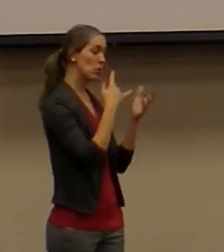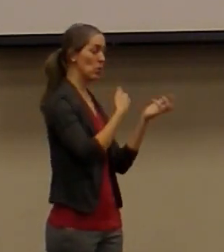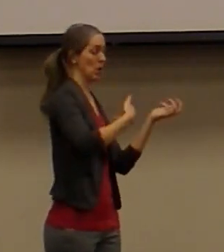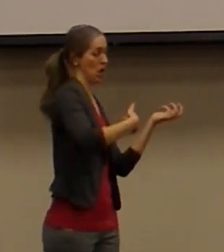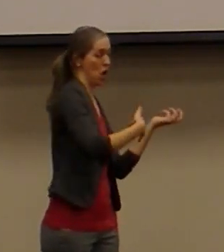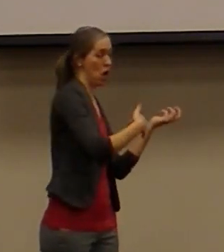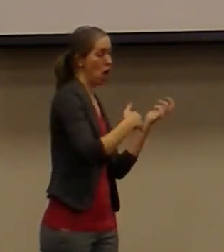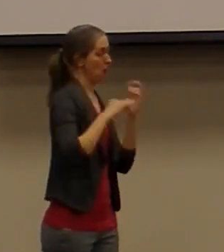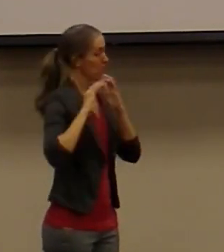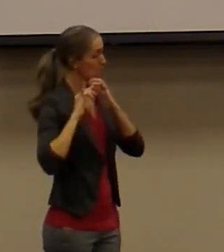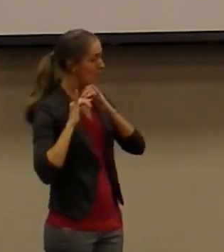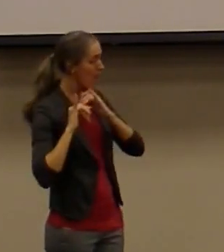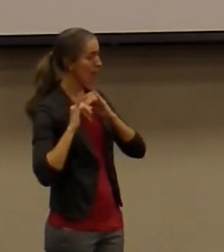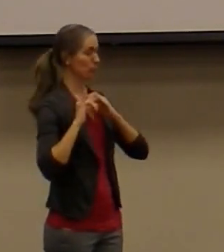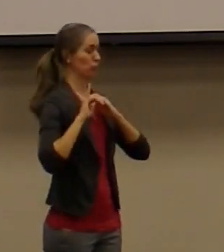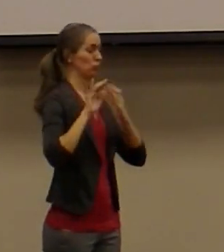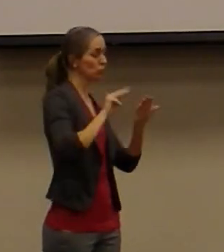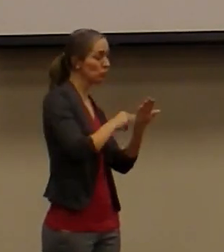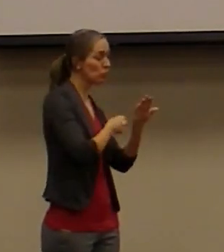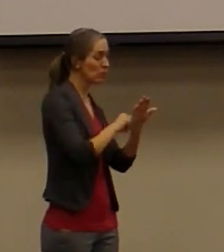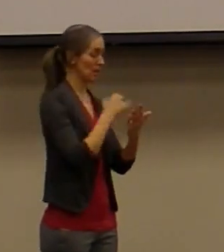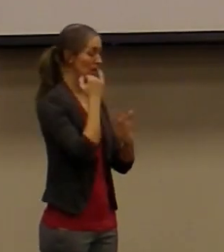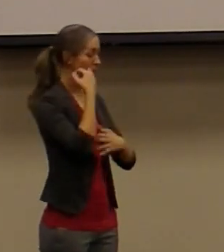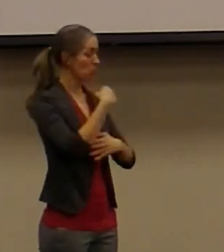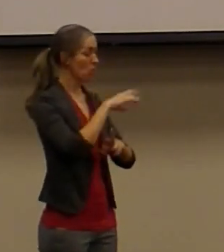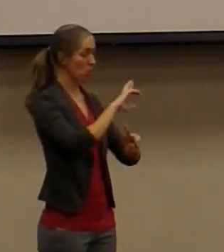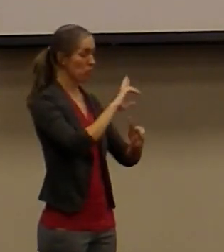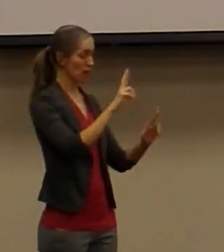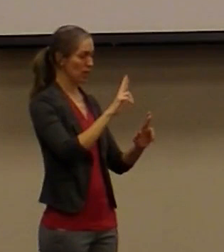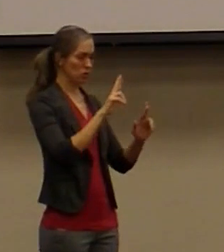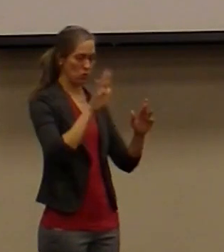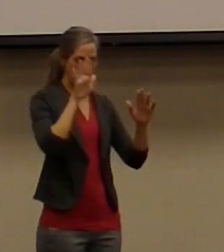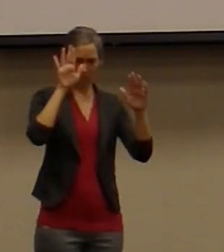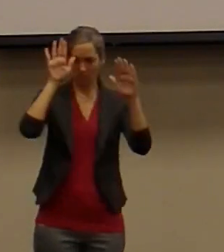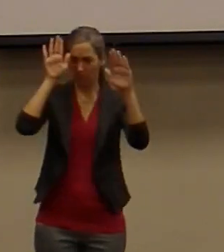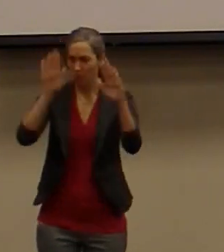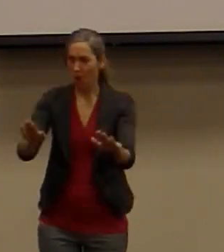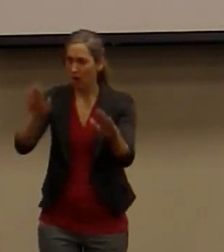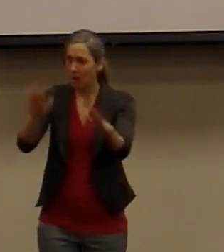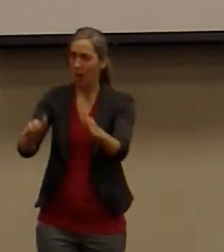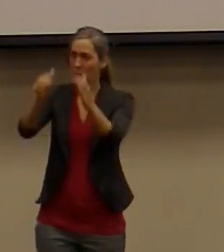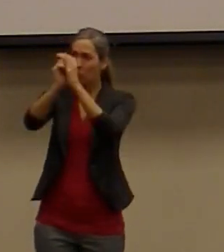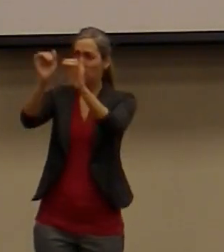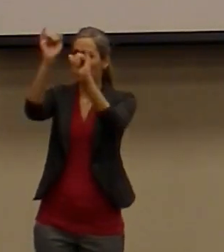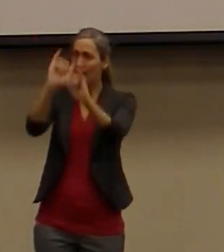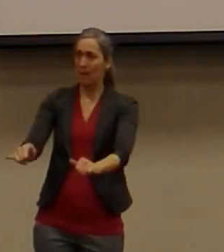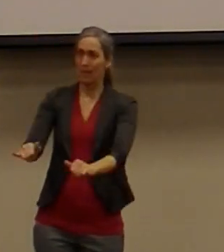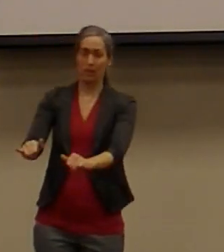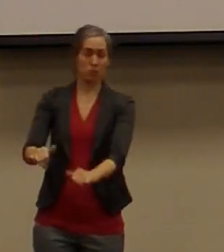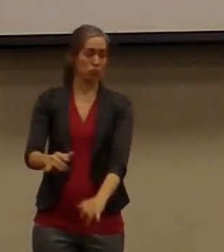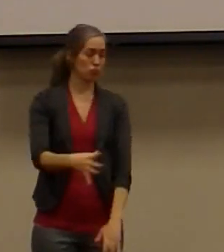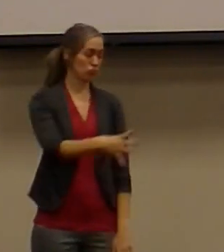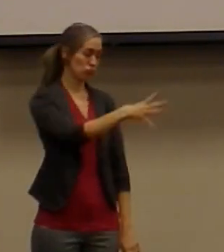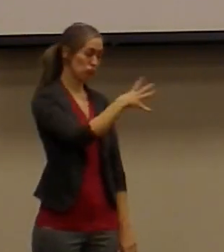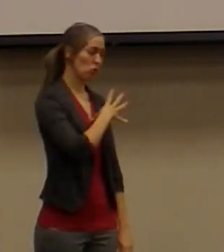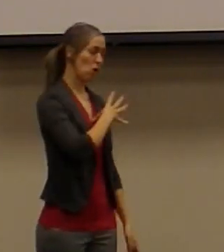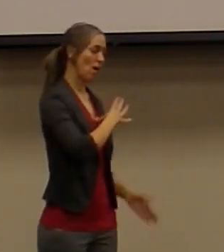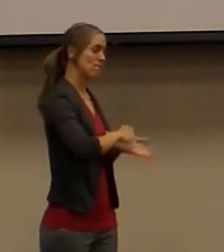harp, pipes, and all kinds of music, if you are ready to fall down and worship the image I made, very good. Hey, all can be